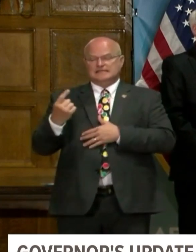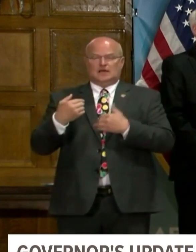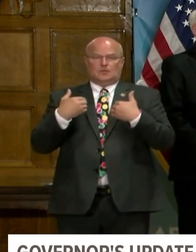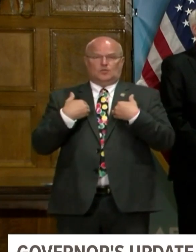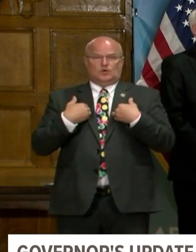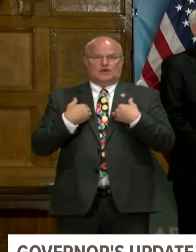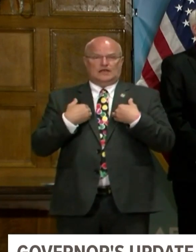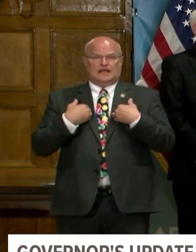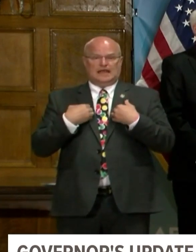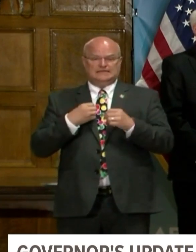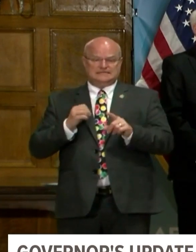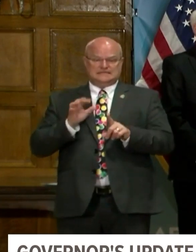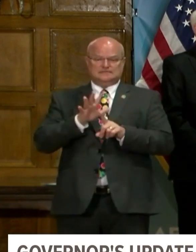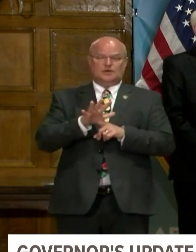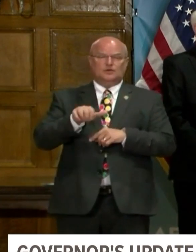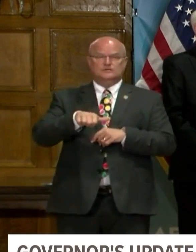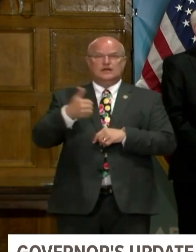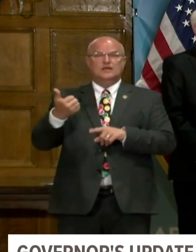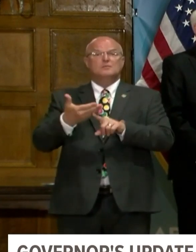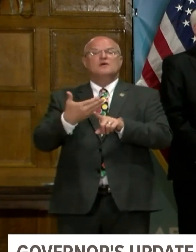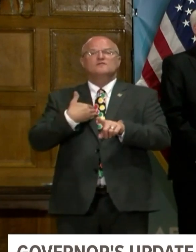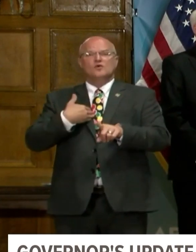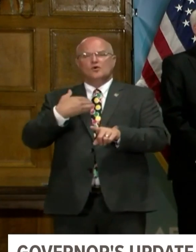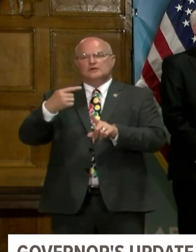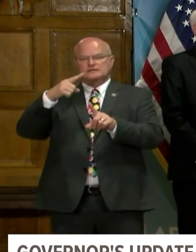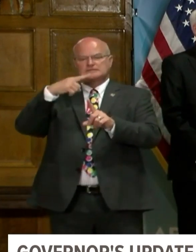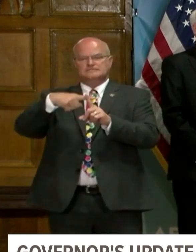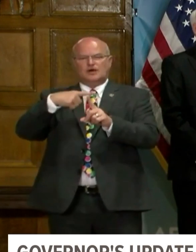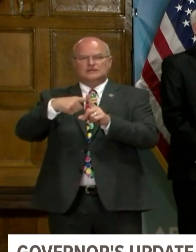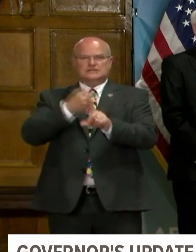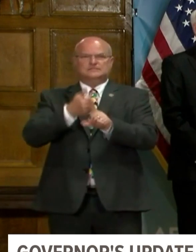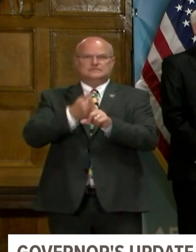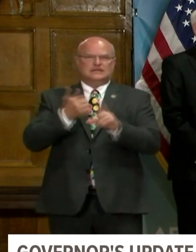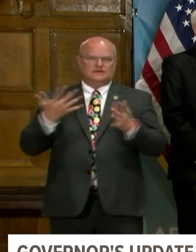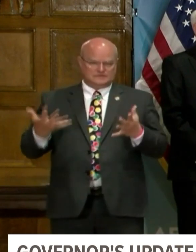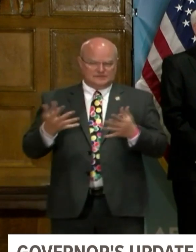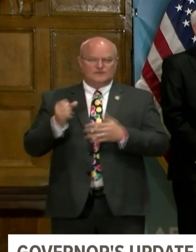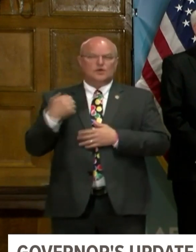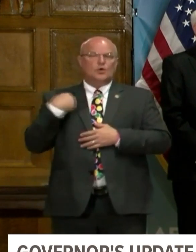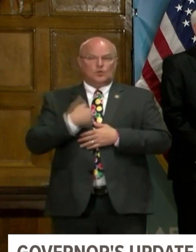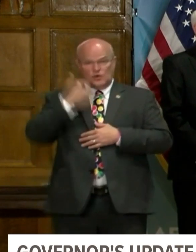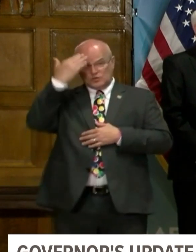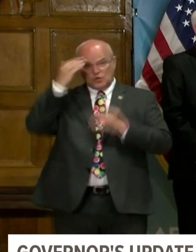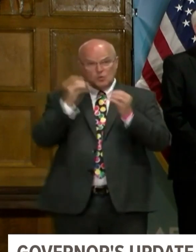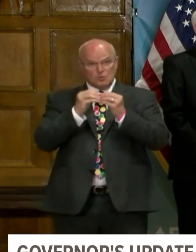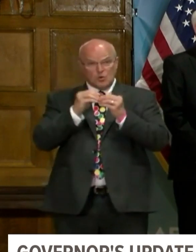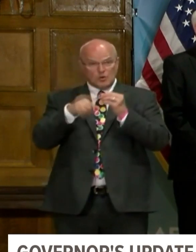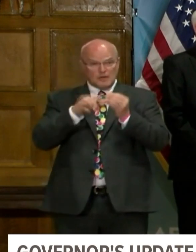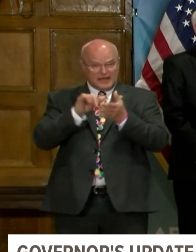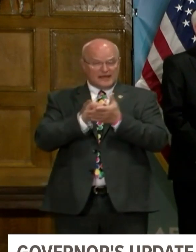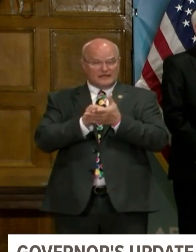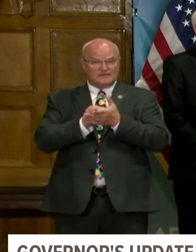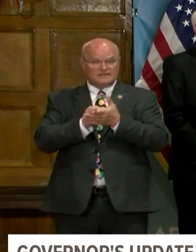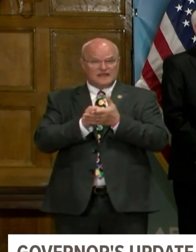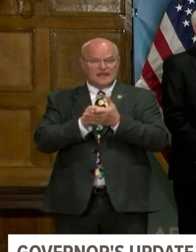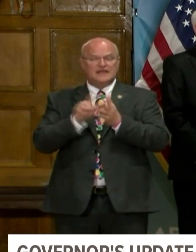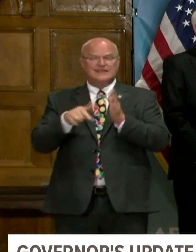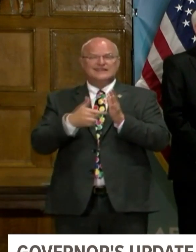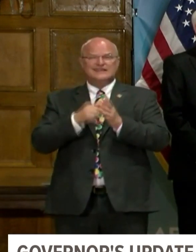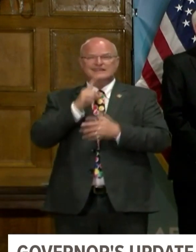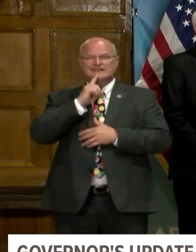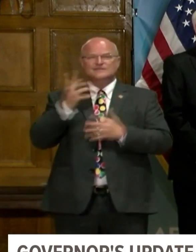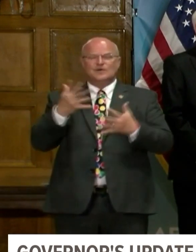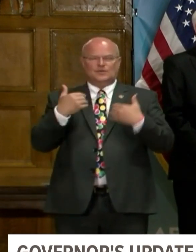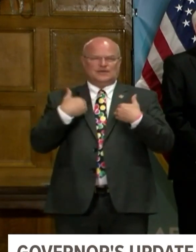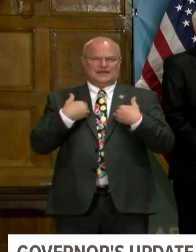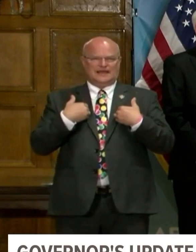has exposed others before they tested positive themselves. We will know more about those, but this is